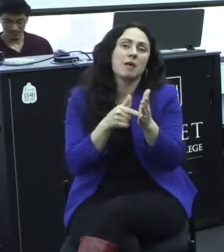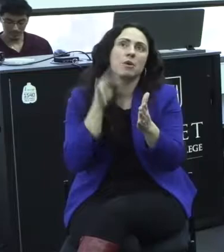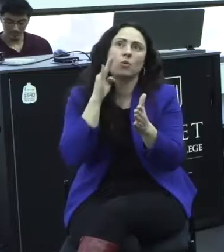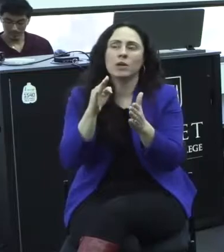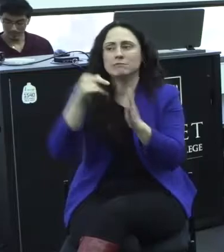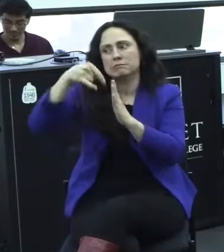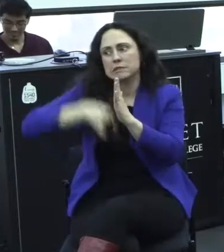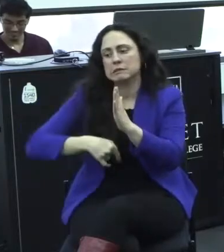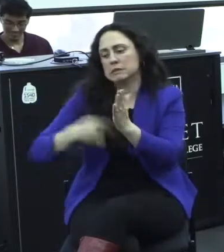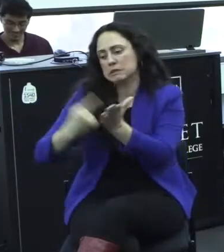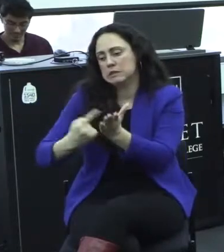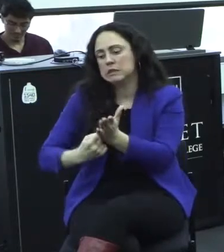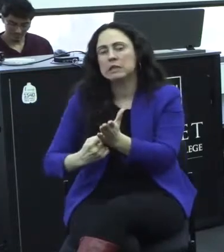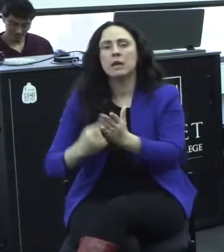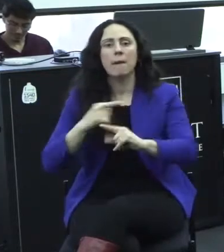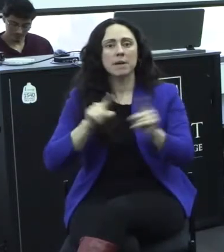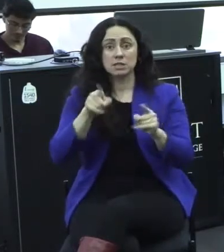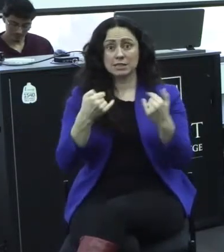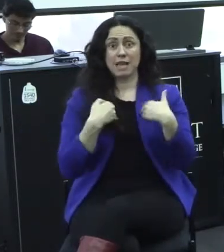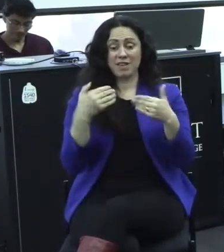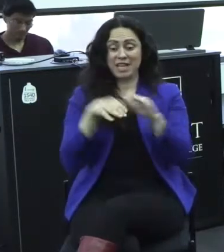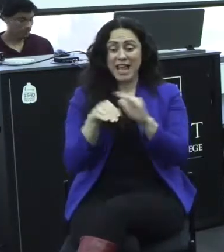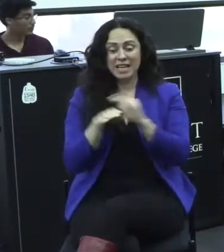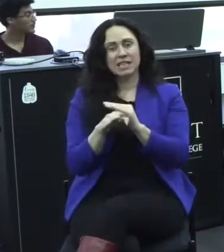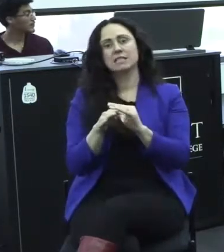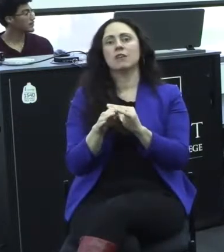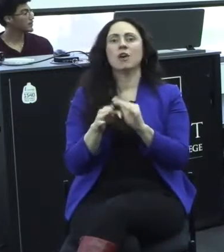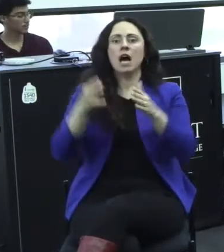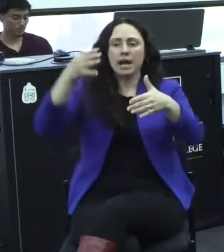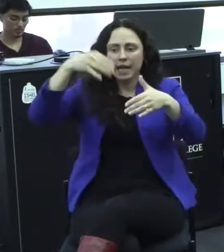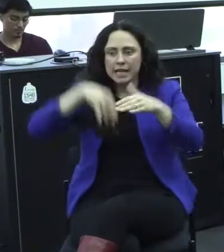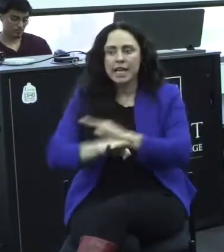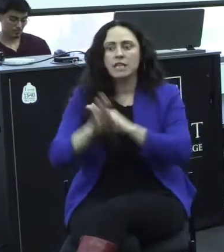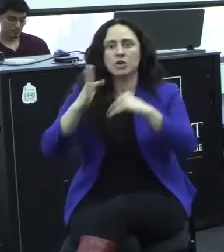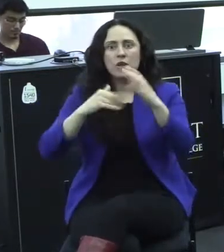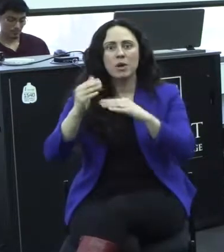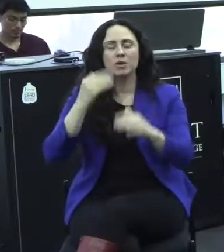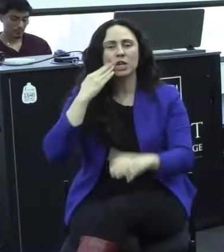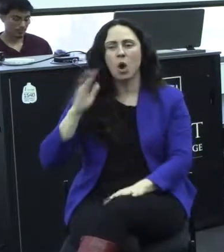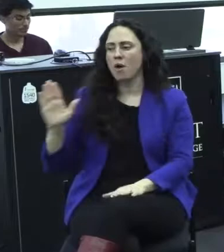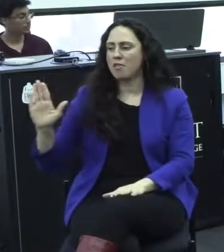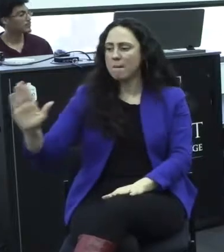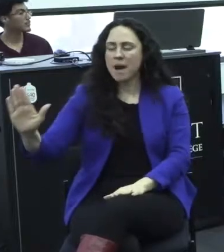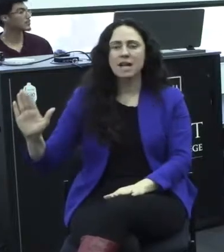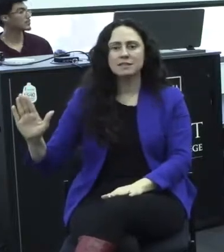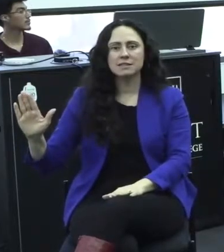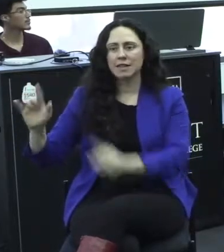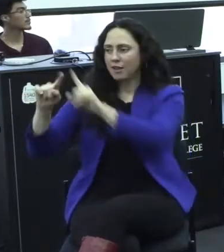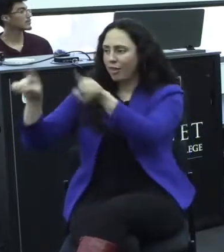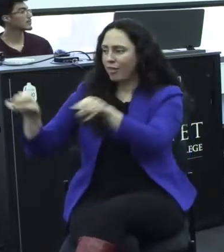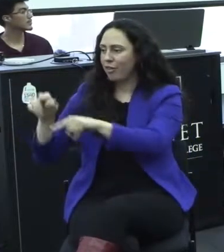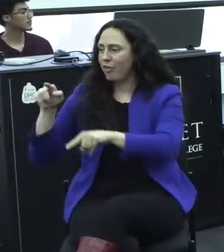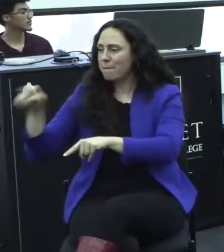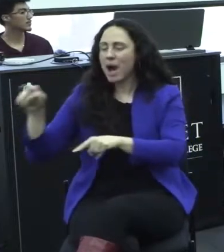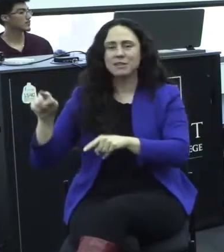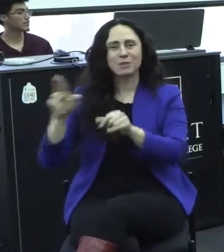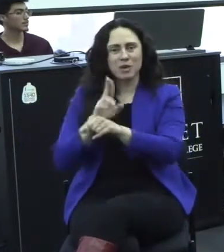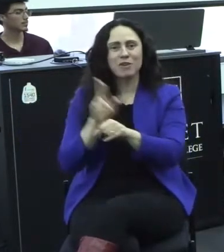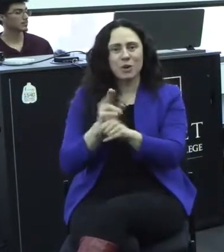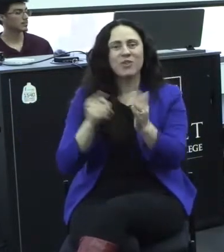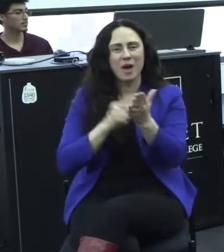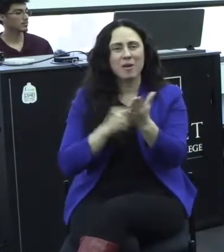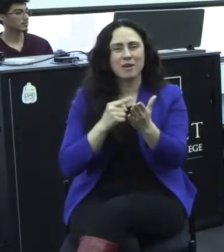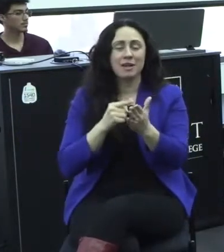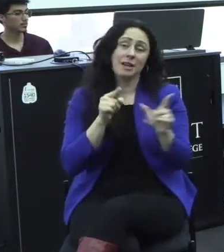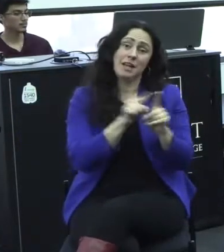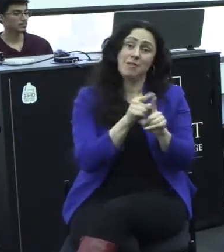go deeper into this, but you know, just having access of getting into the building, those buttons that I know we've all used from time to time, even those who